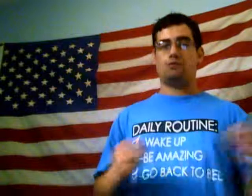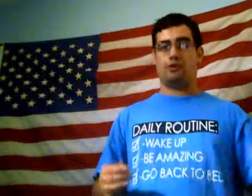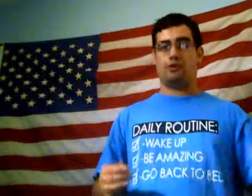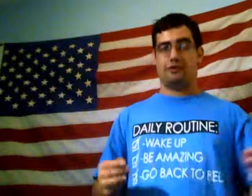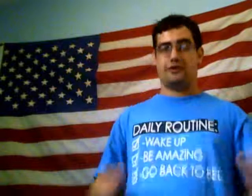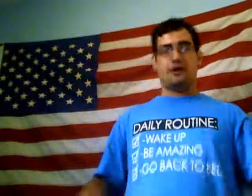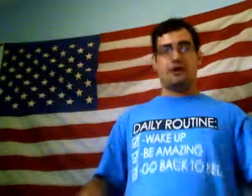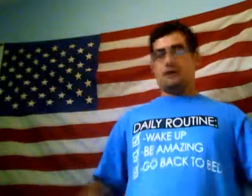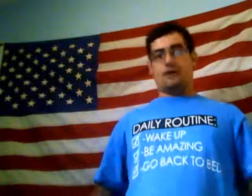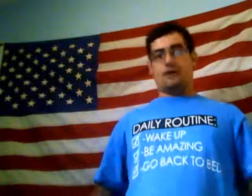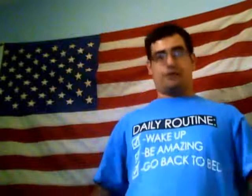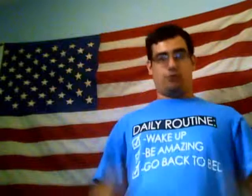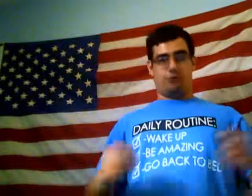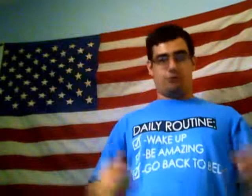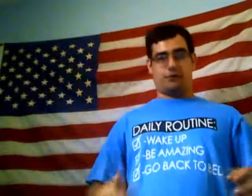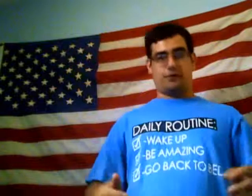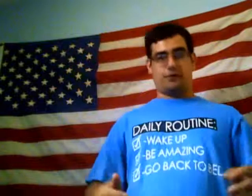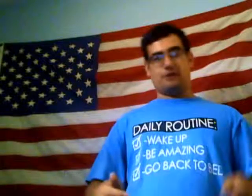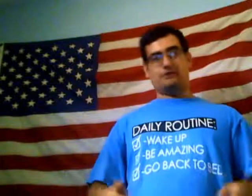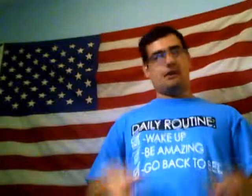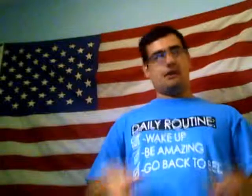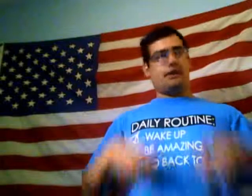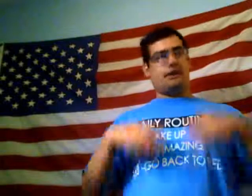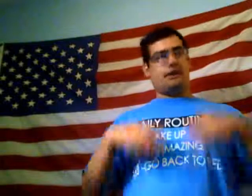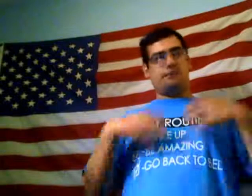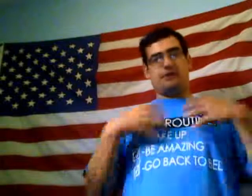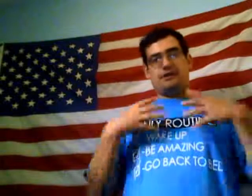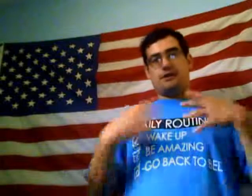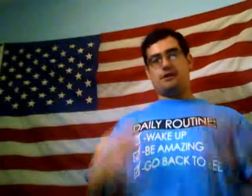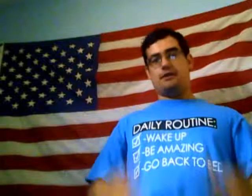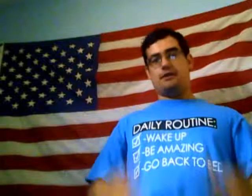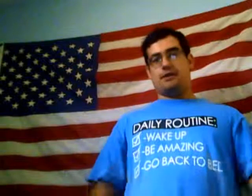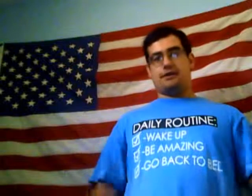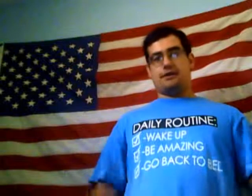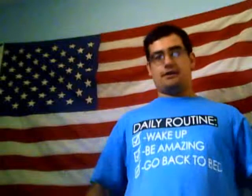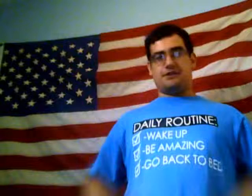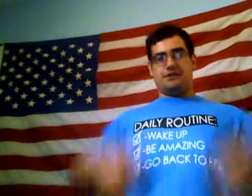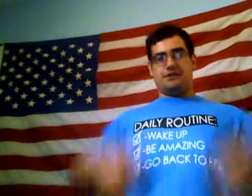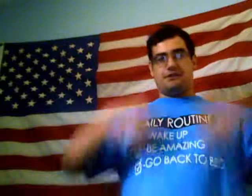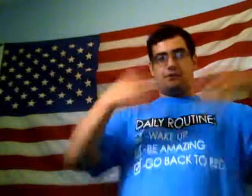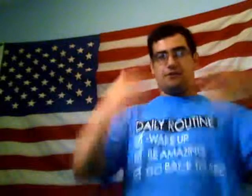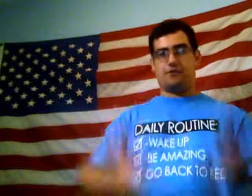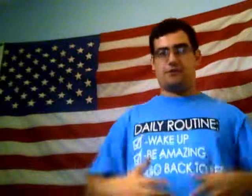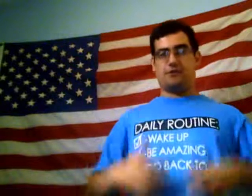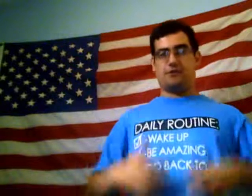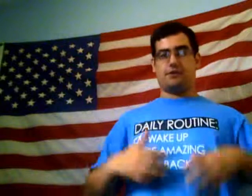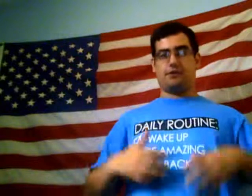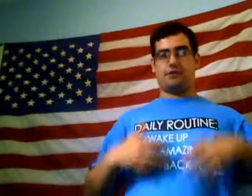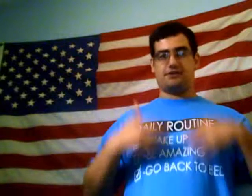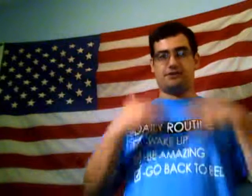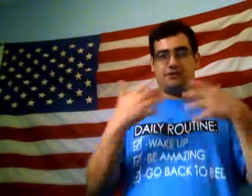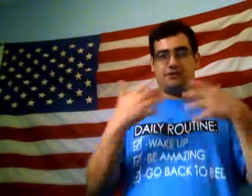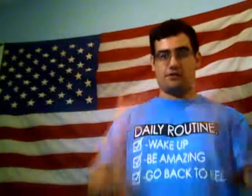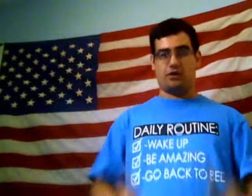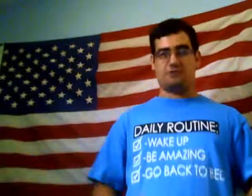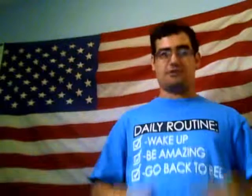Moose Party. Now, what the Bull Moose Party was, it basically continued with the progressive reforms